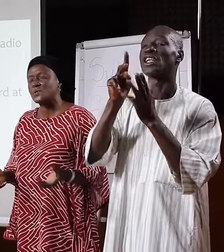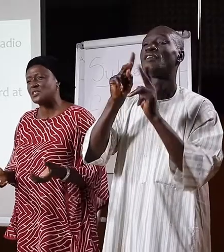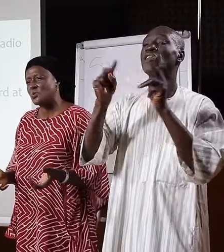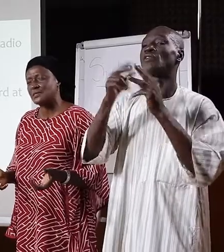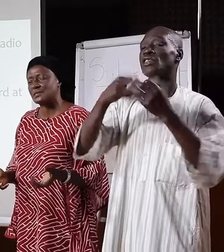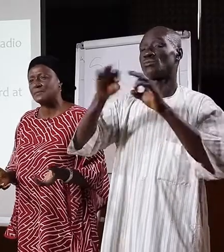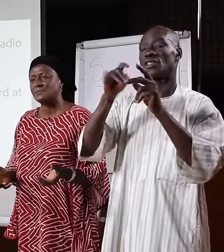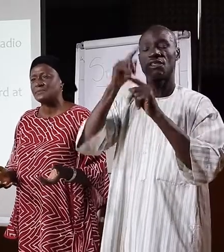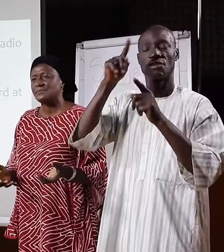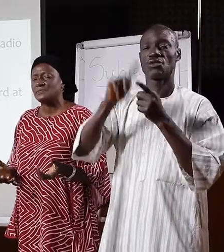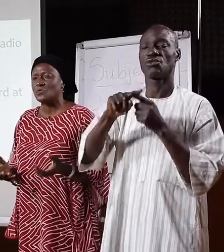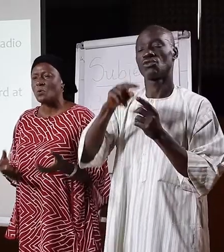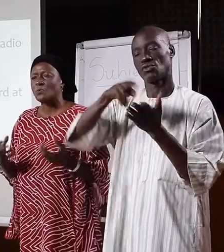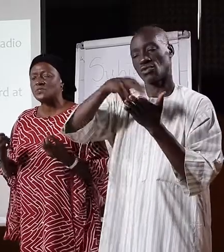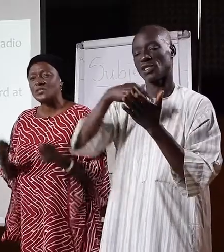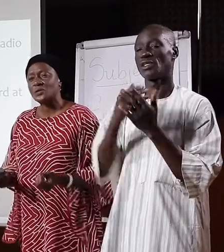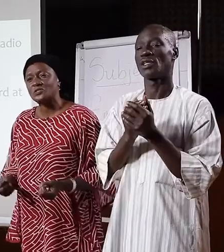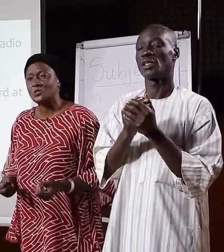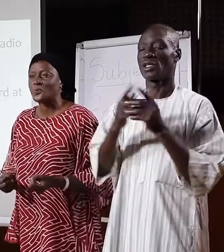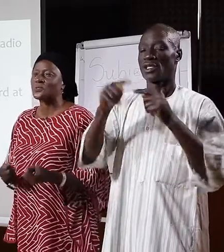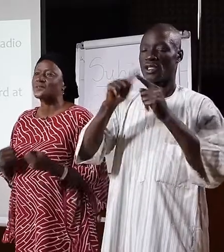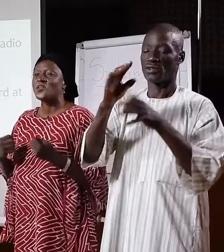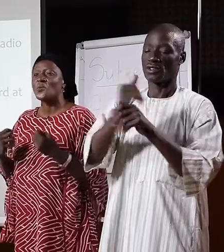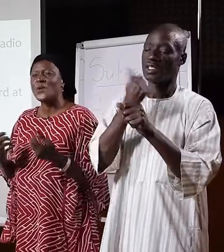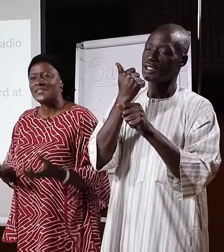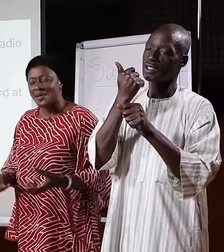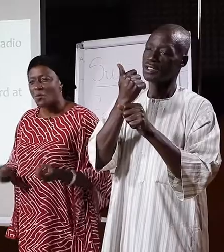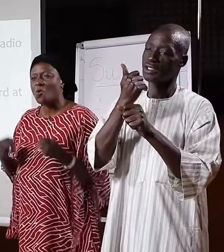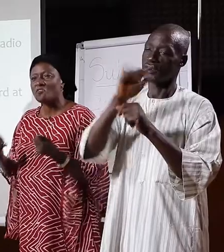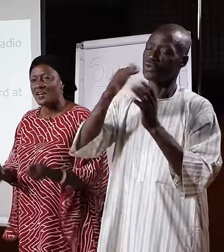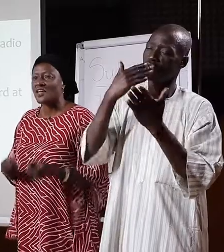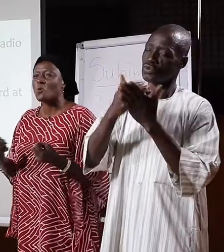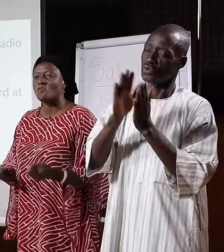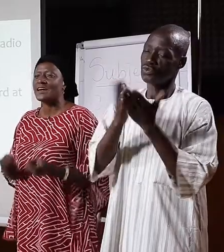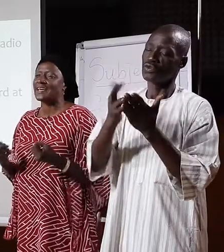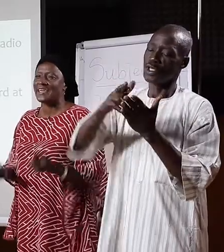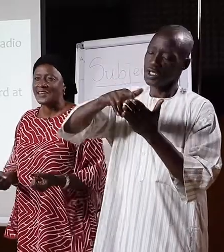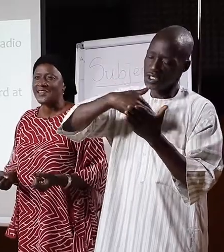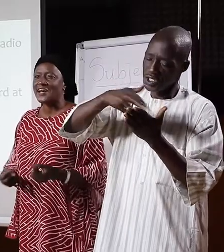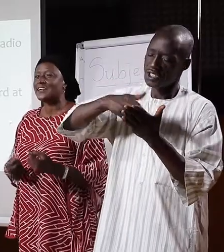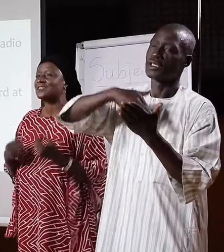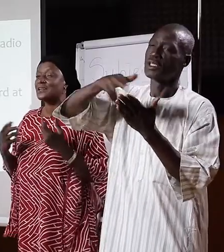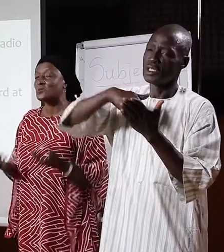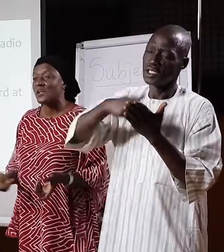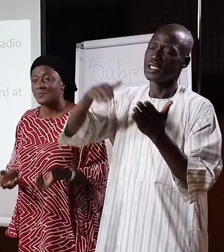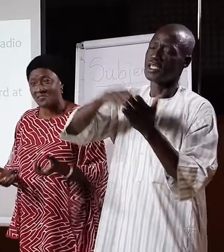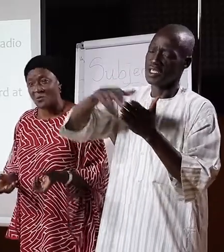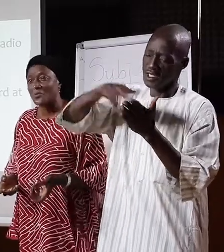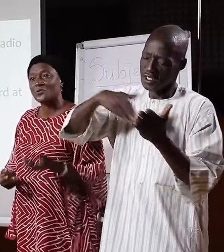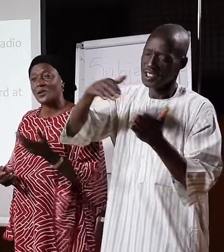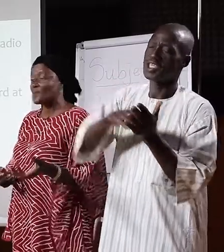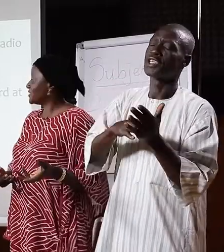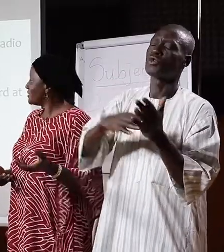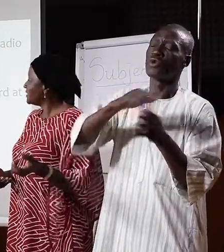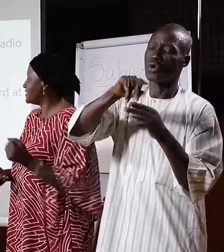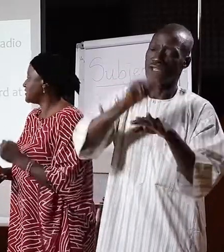the stories interesting. So try to get such books, read them over and over again, and that will help develop